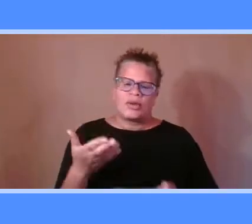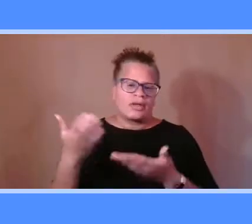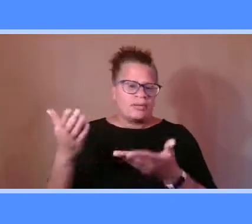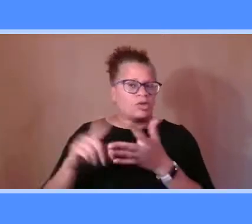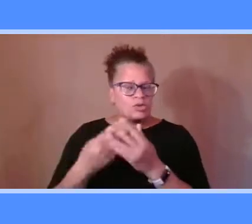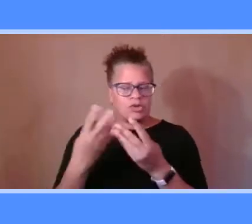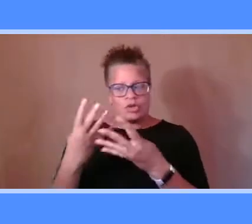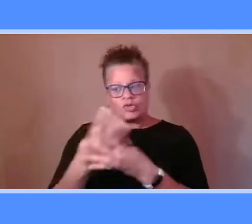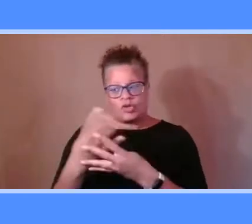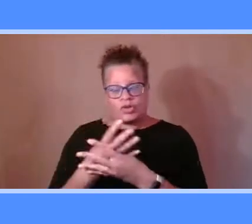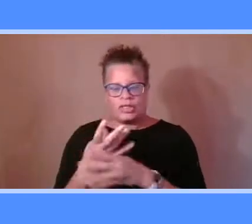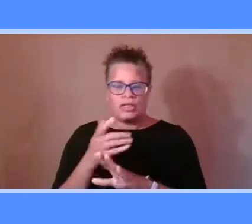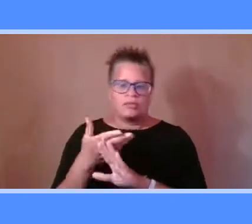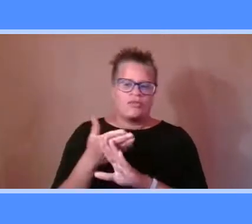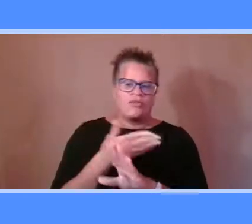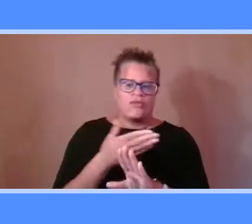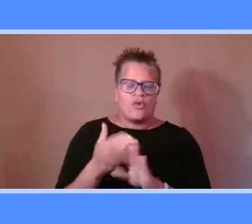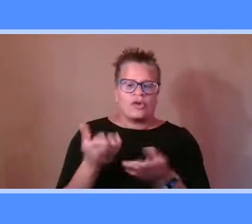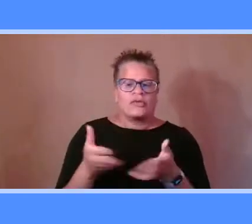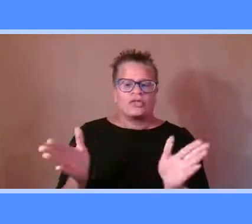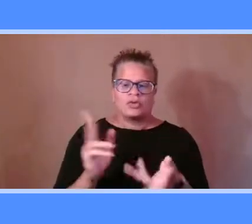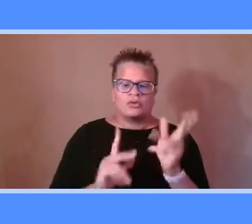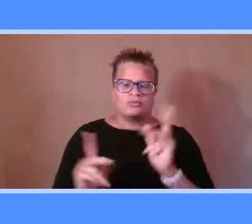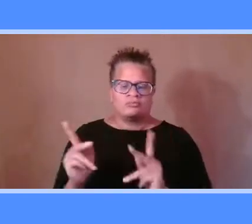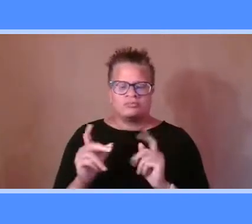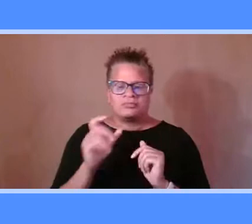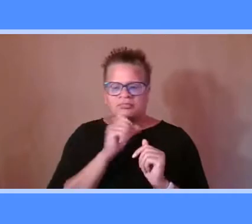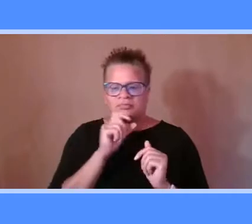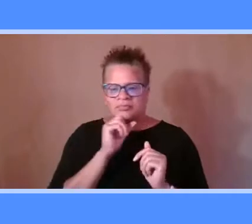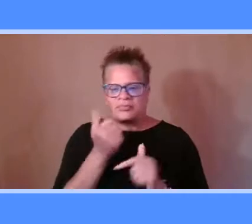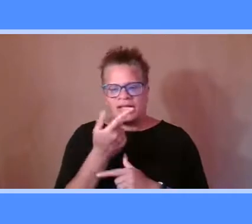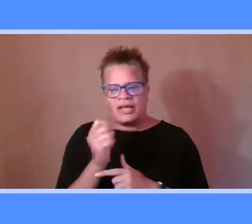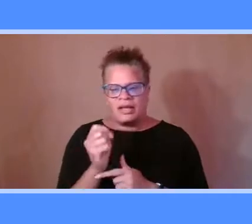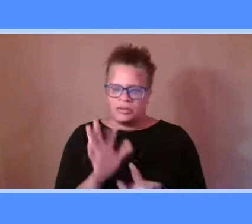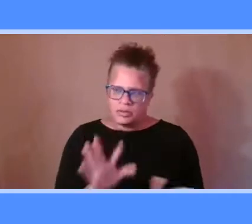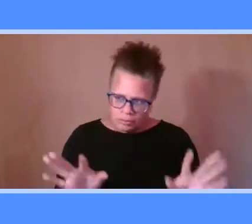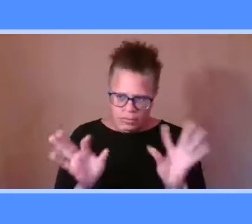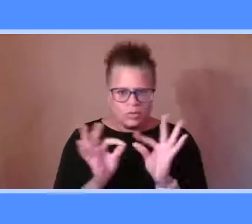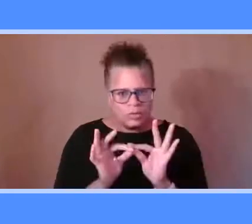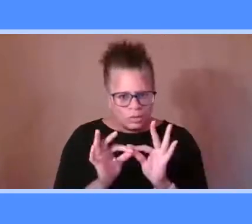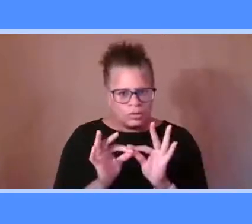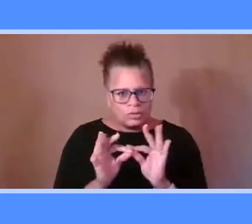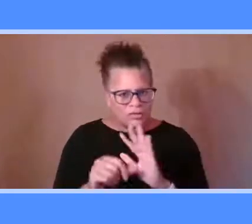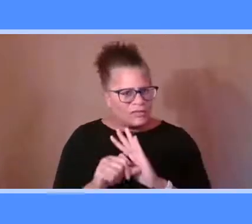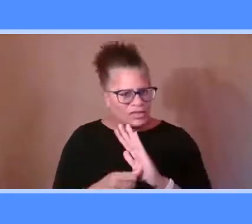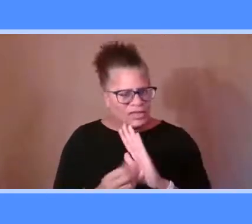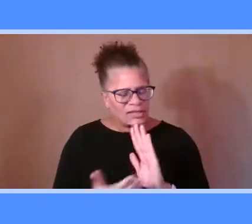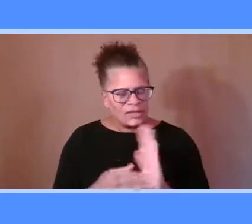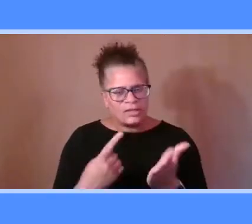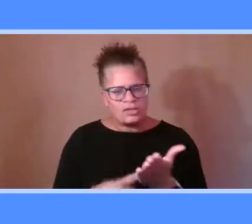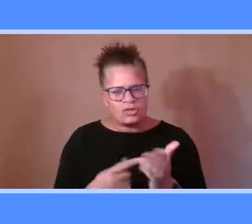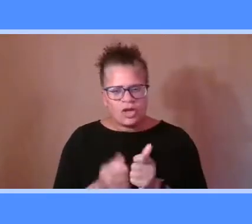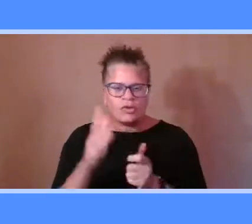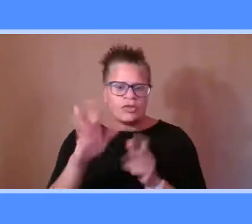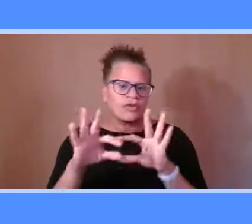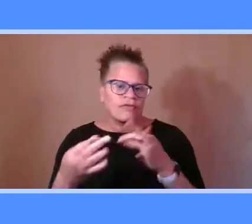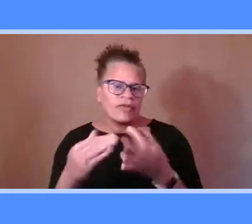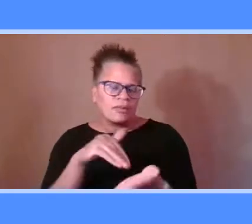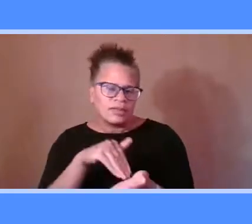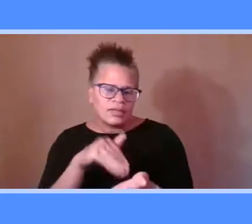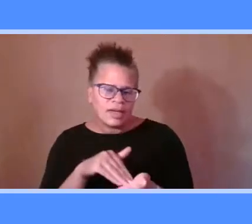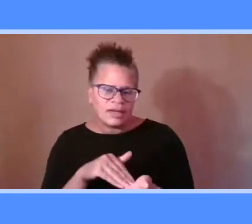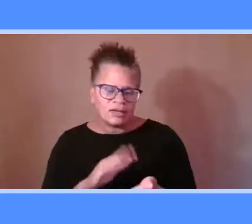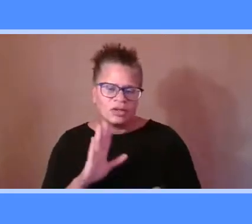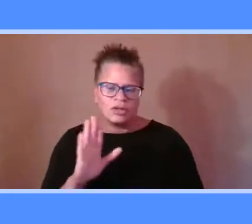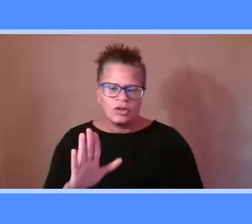start your screening a little bit earlier than the general population. So it's important to, talk to your family doctor or